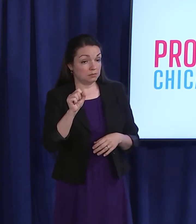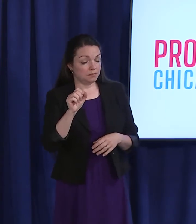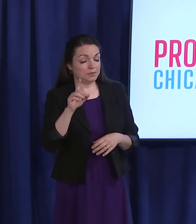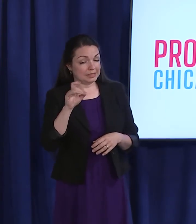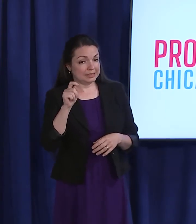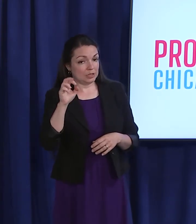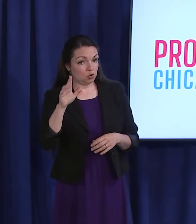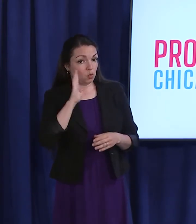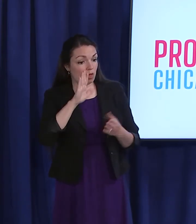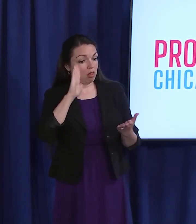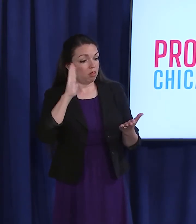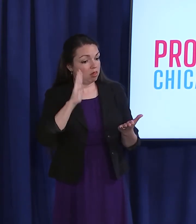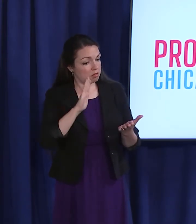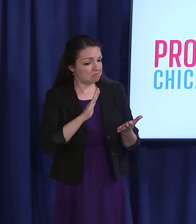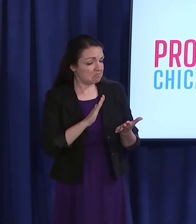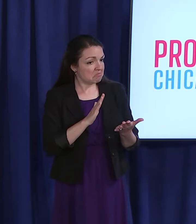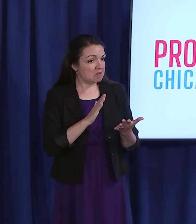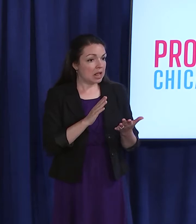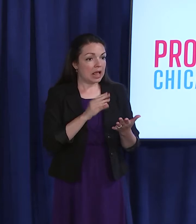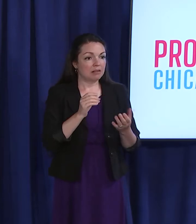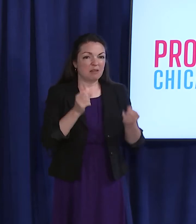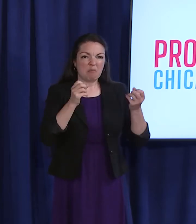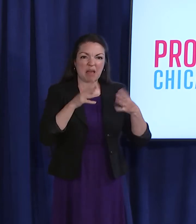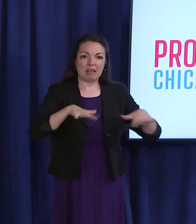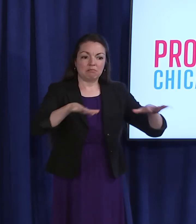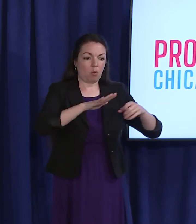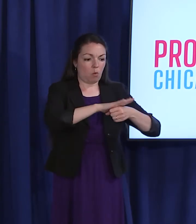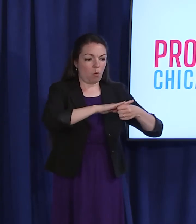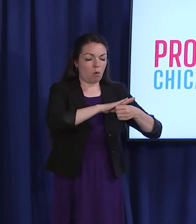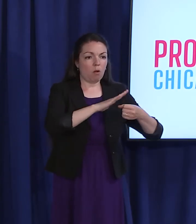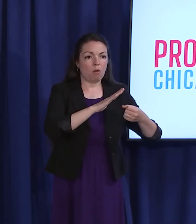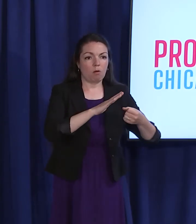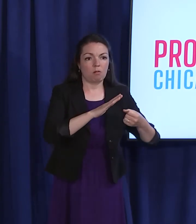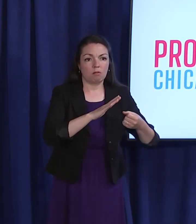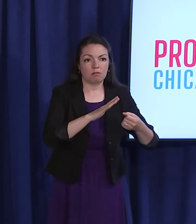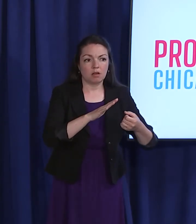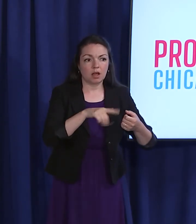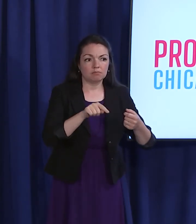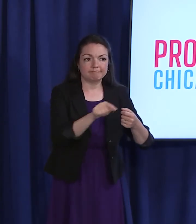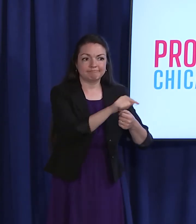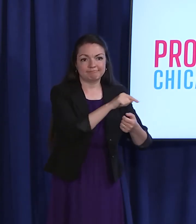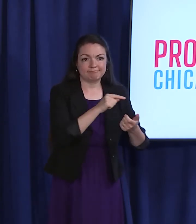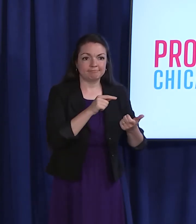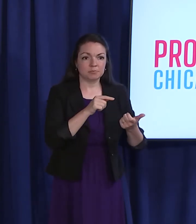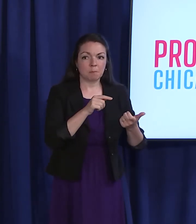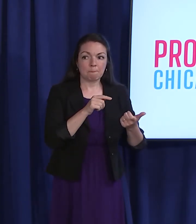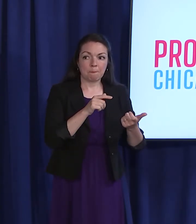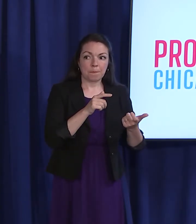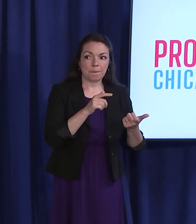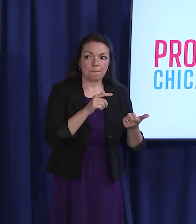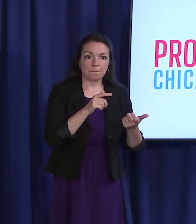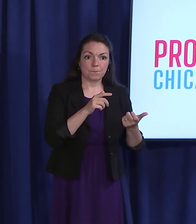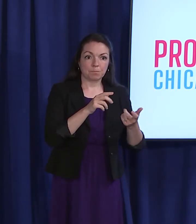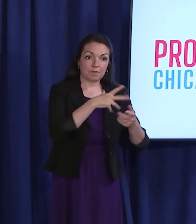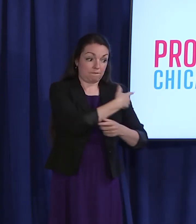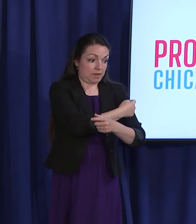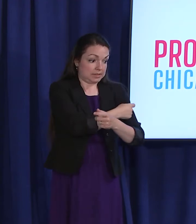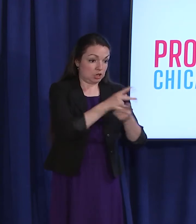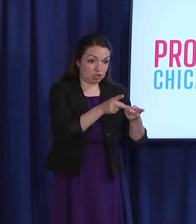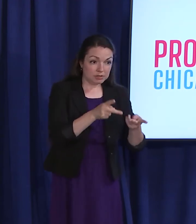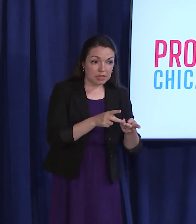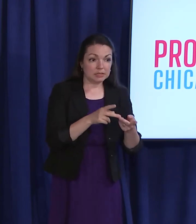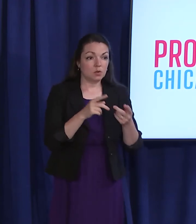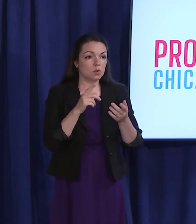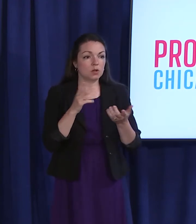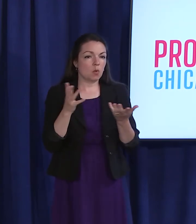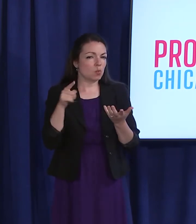local community efforts, what would you say is the future of mass vaccination pods in Chicago? And if they will also wind down, how come? Yeah, it's a great question. Did you say how